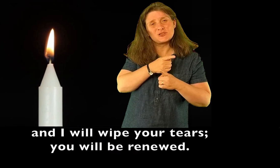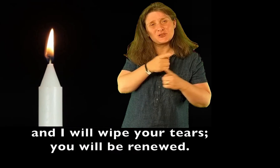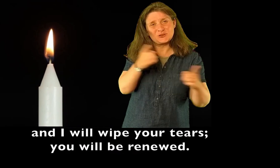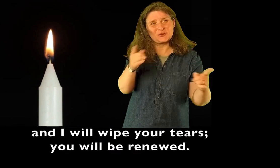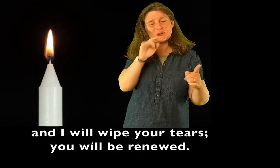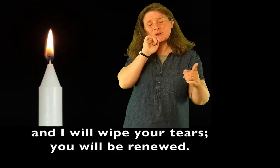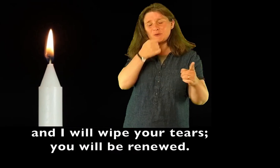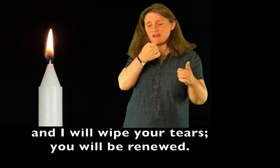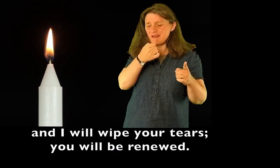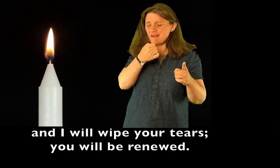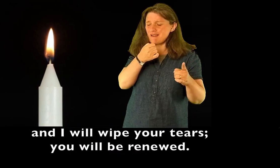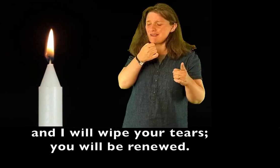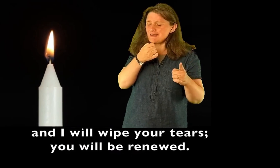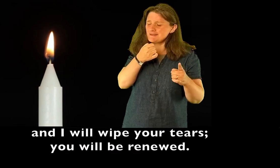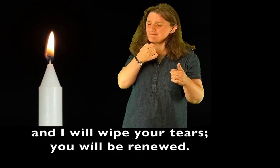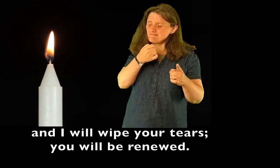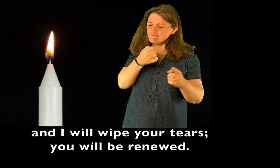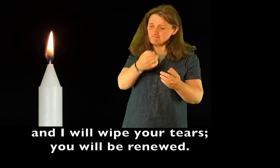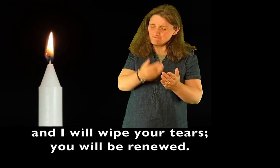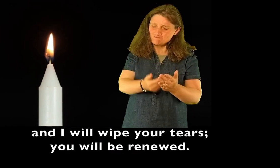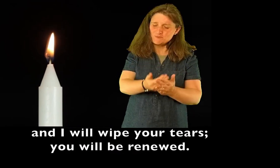be renewed.